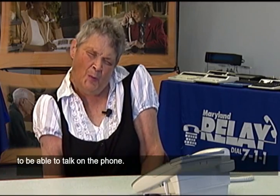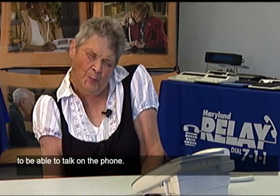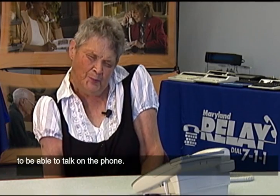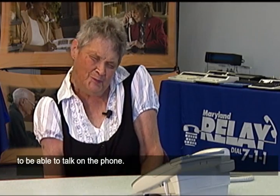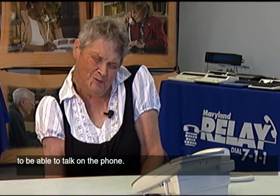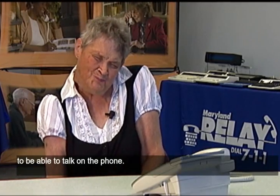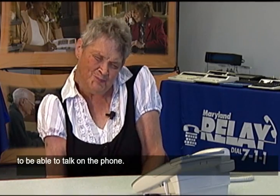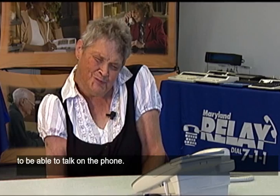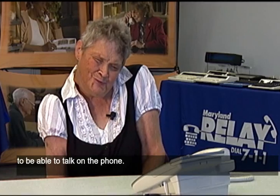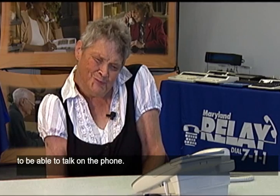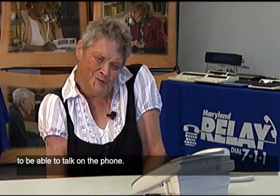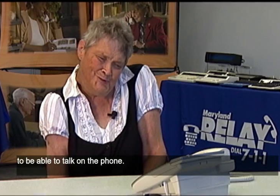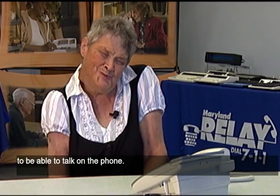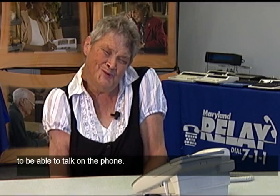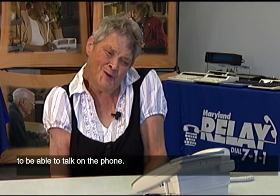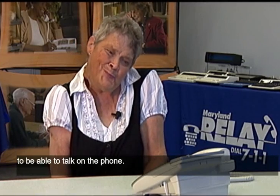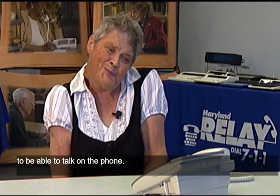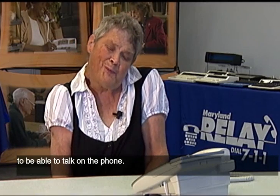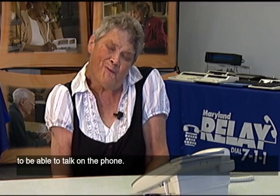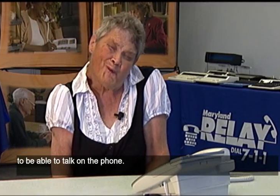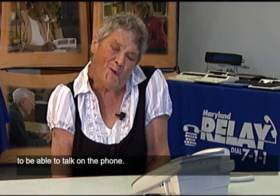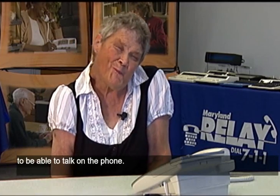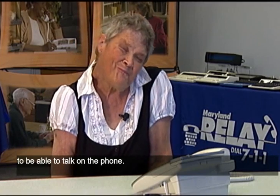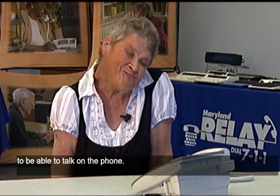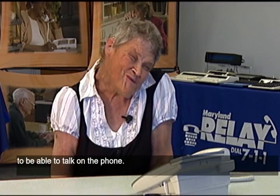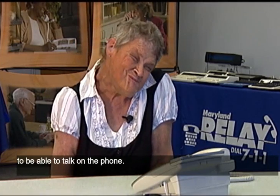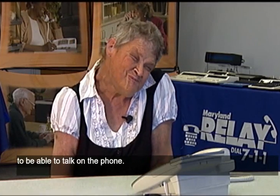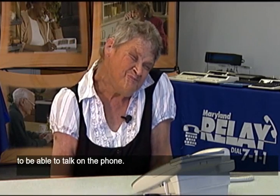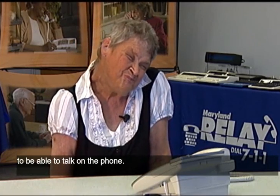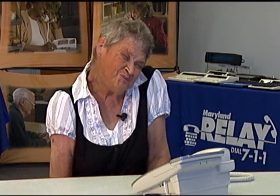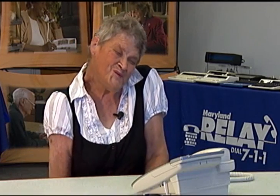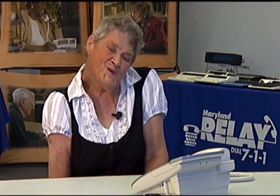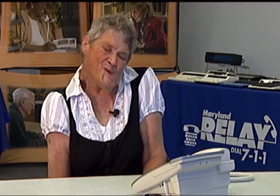To be able to talk on the phone. Talk on the phone.